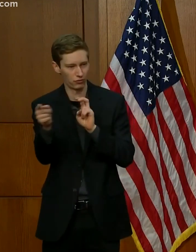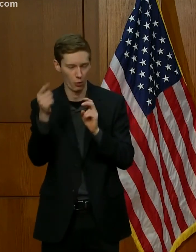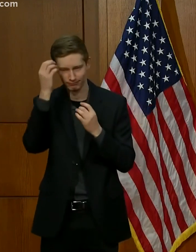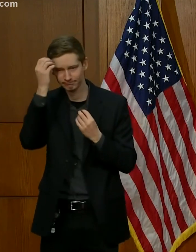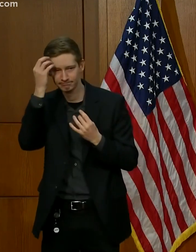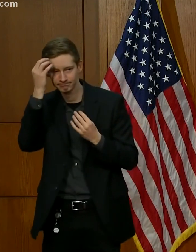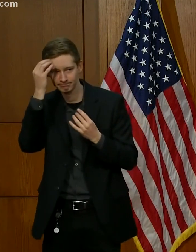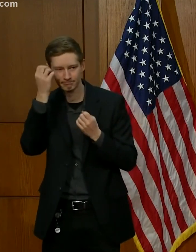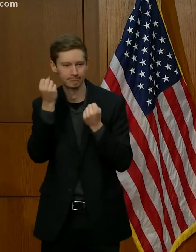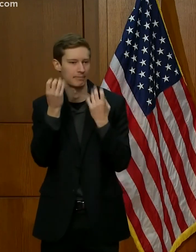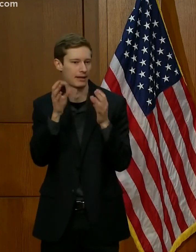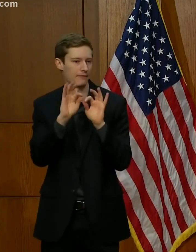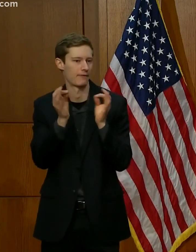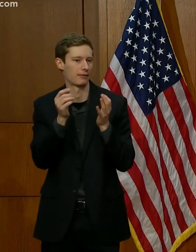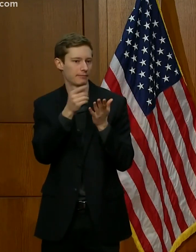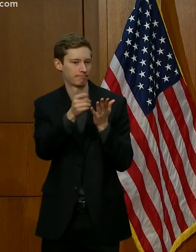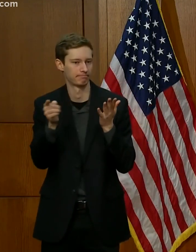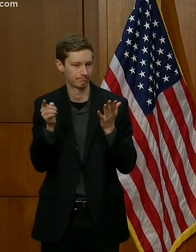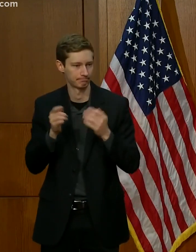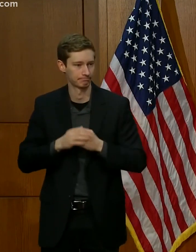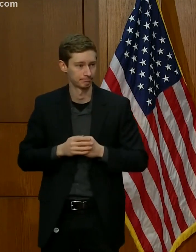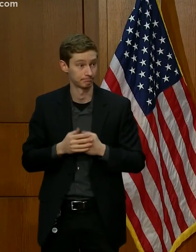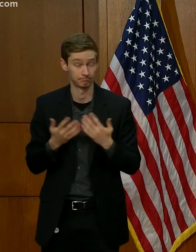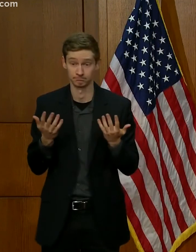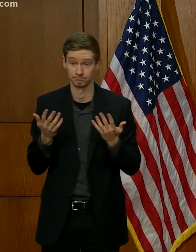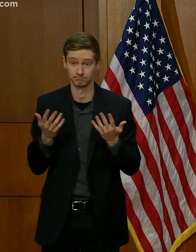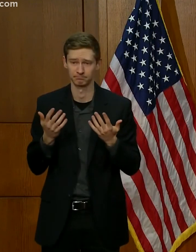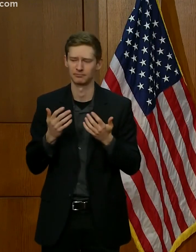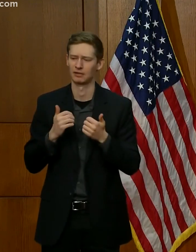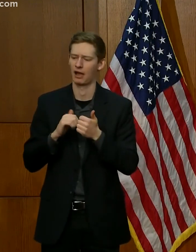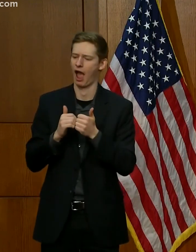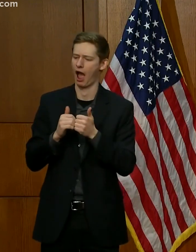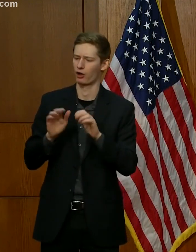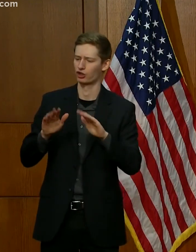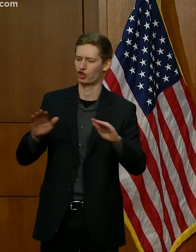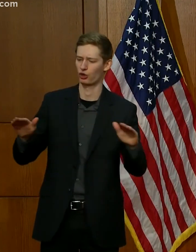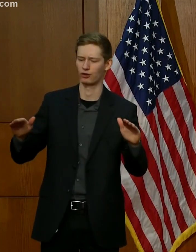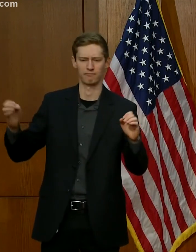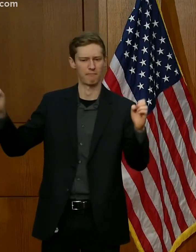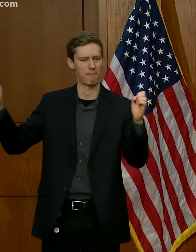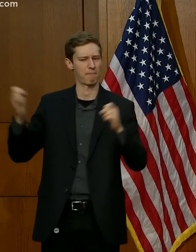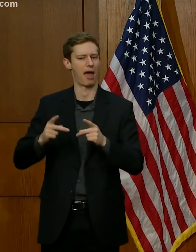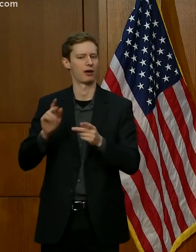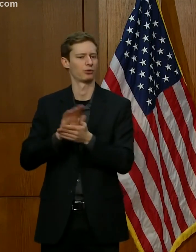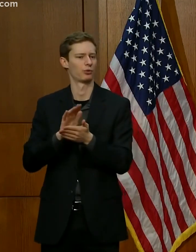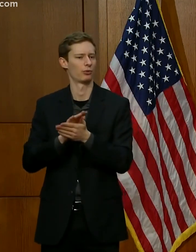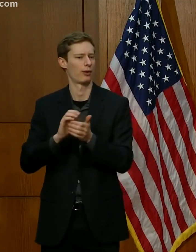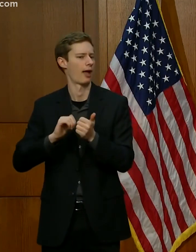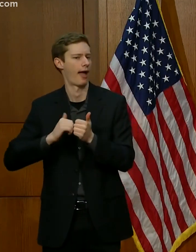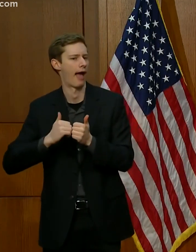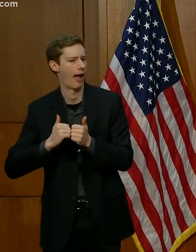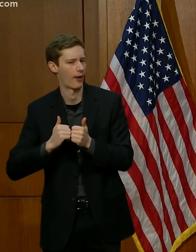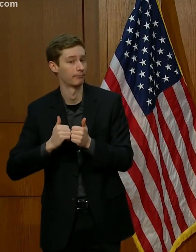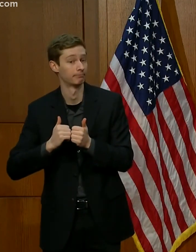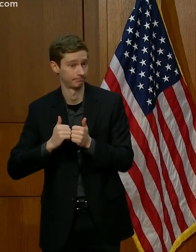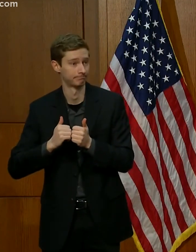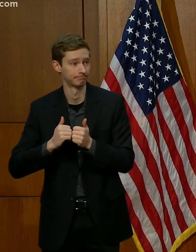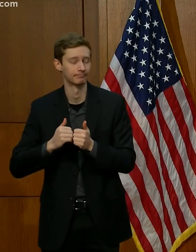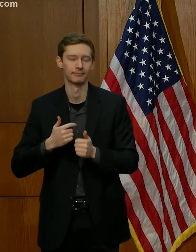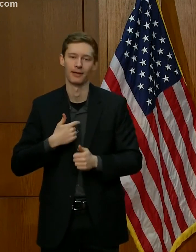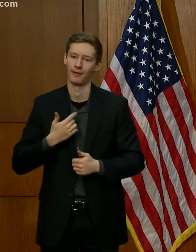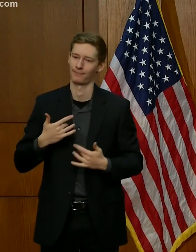Commonwealth. That is how we get our children back into the classroom. I'm also pleased to tell you that the